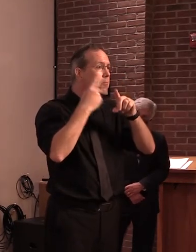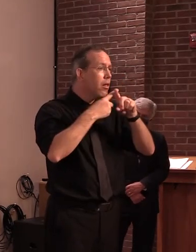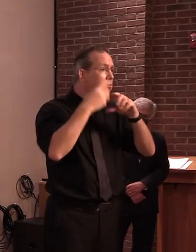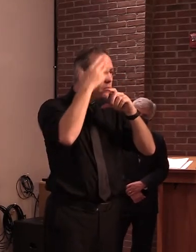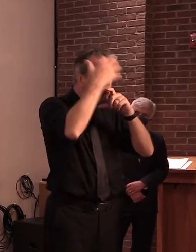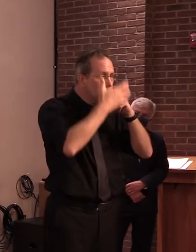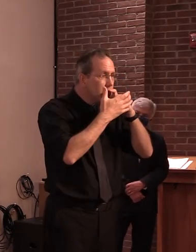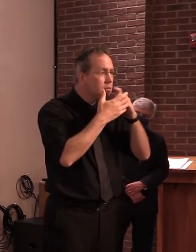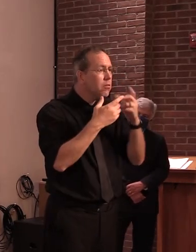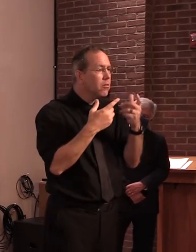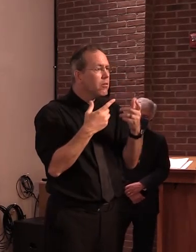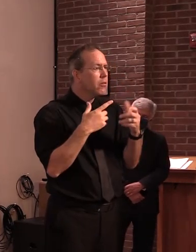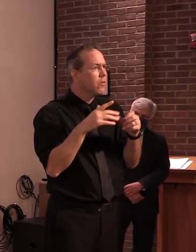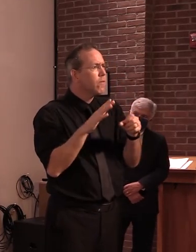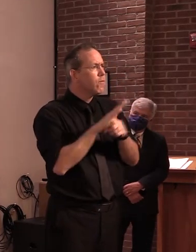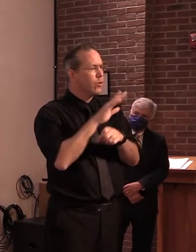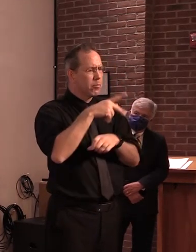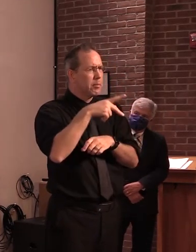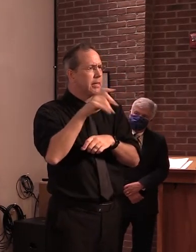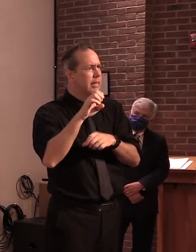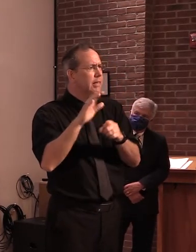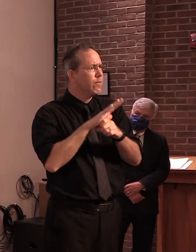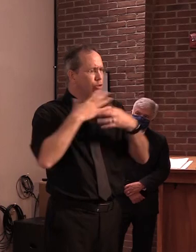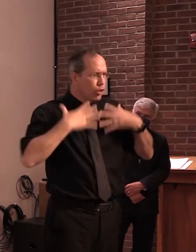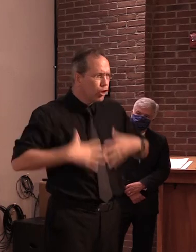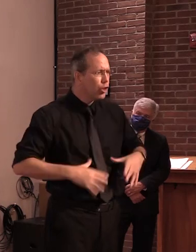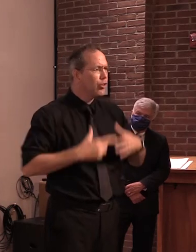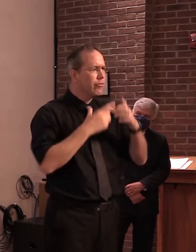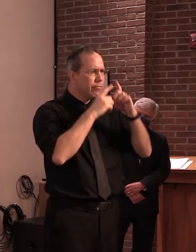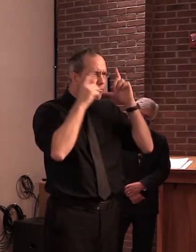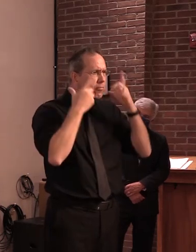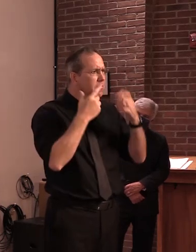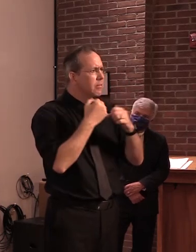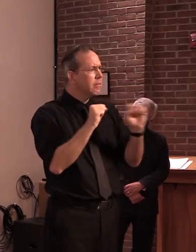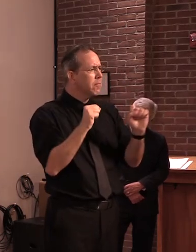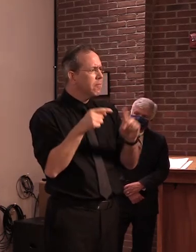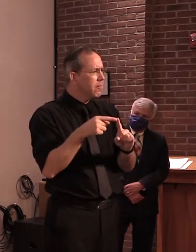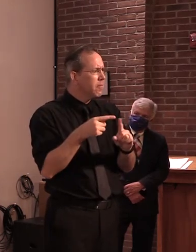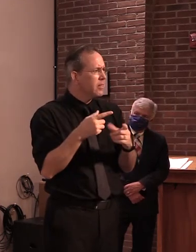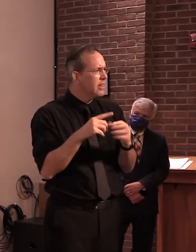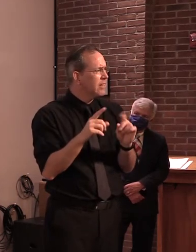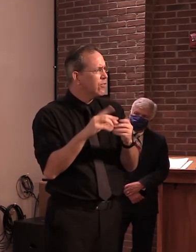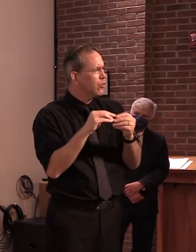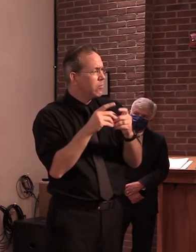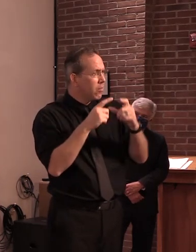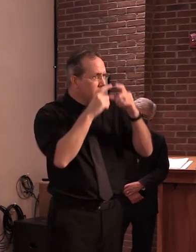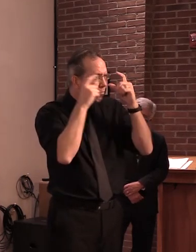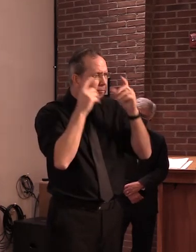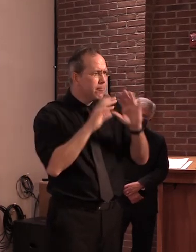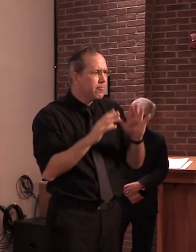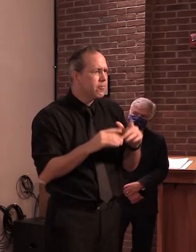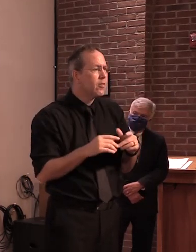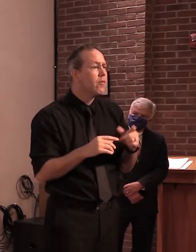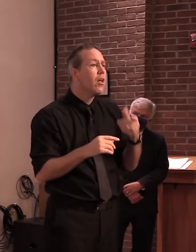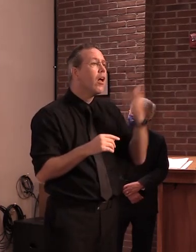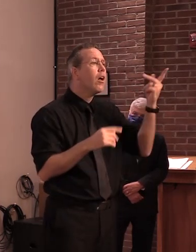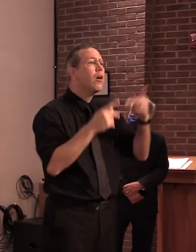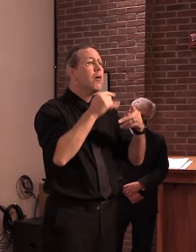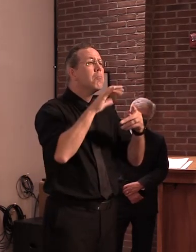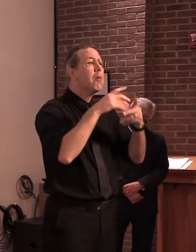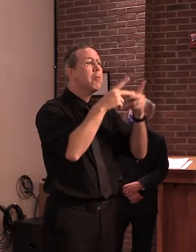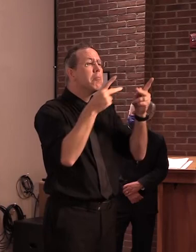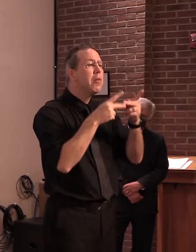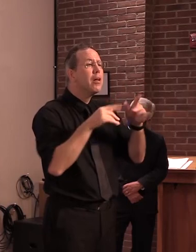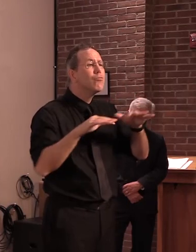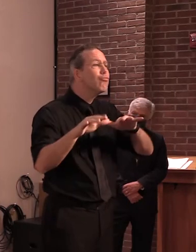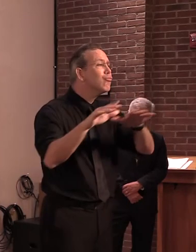risk due to the activities they're doing. If a member of the public is wearing their mask and staying